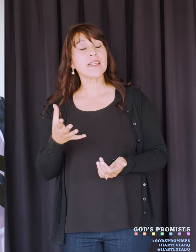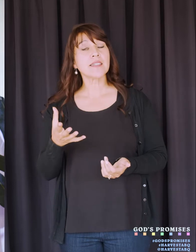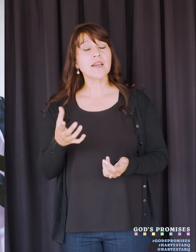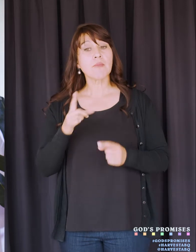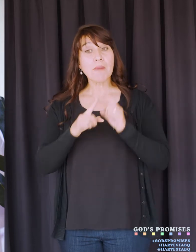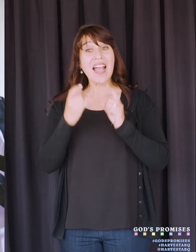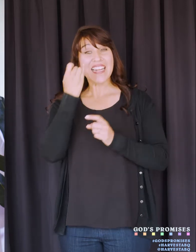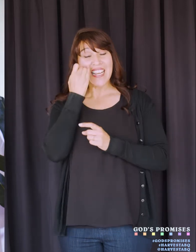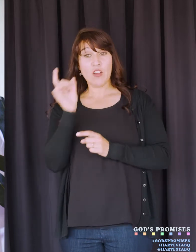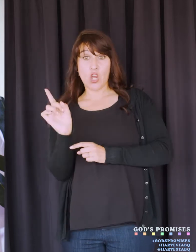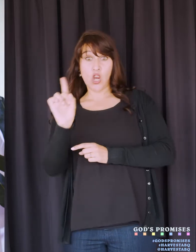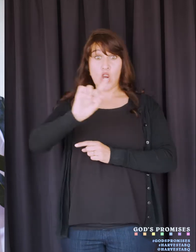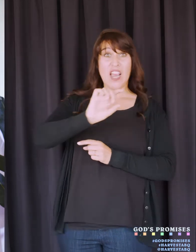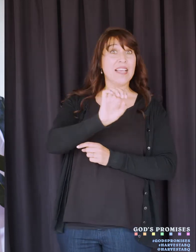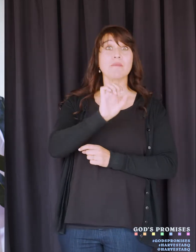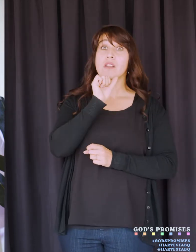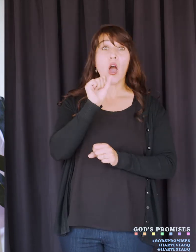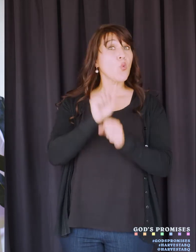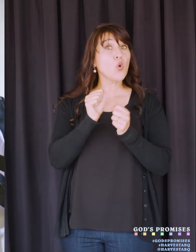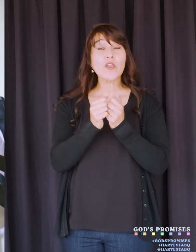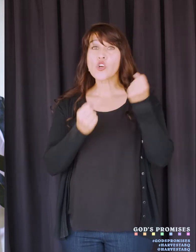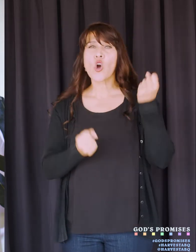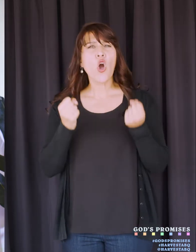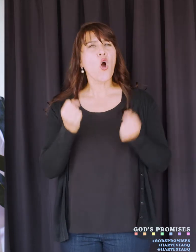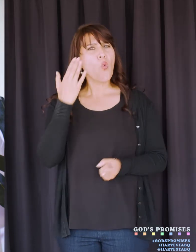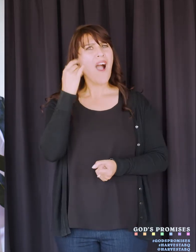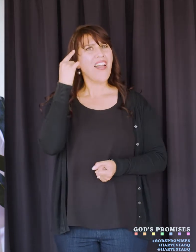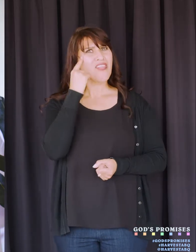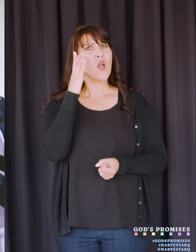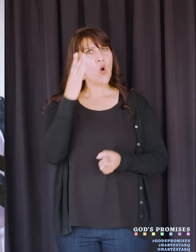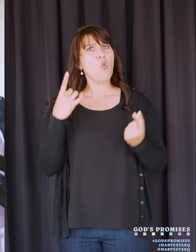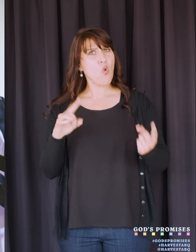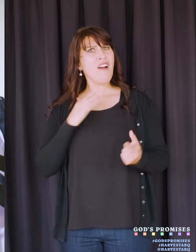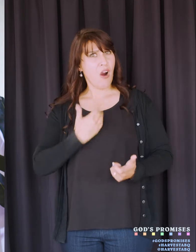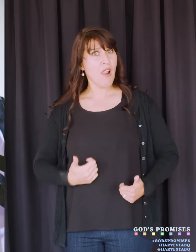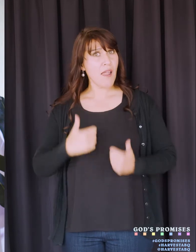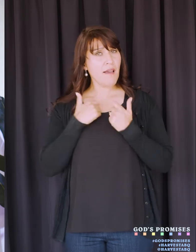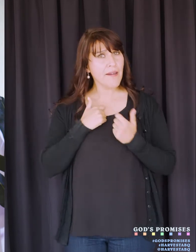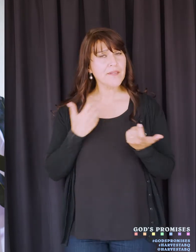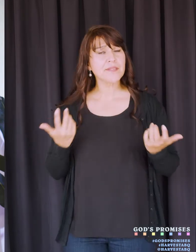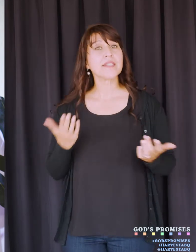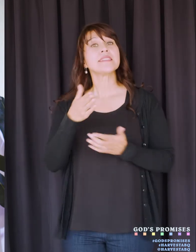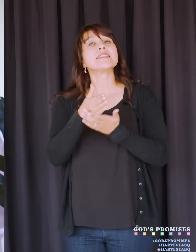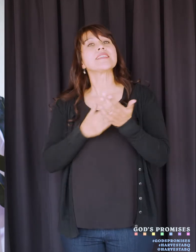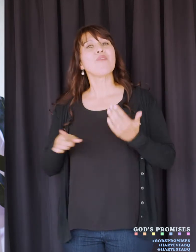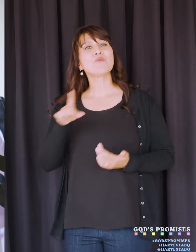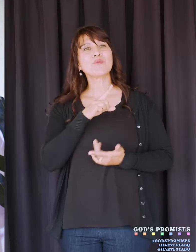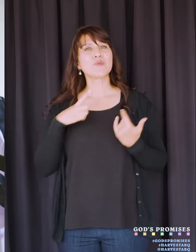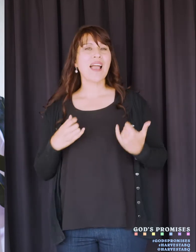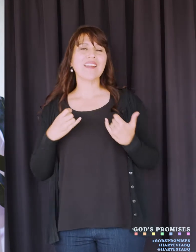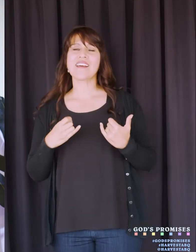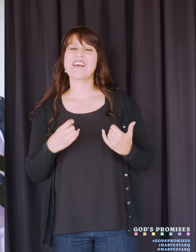running on empty won't work with your car, why do we think it will work with our life? Some of you are